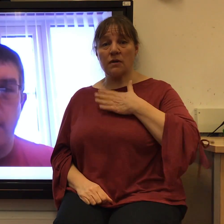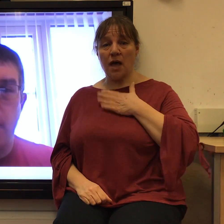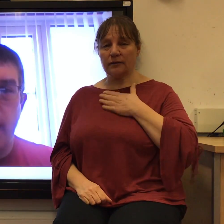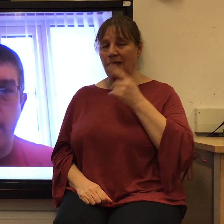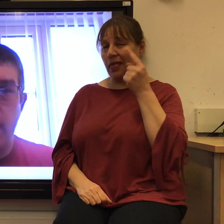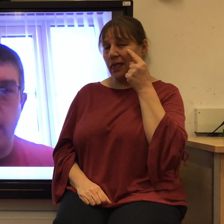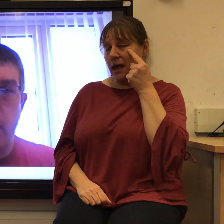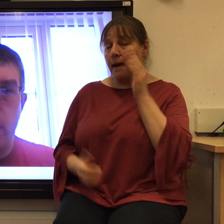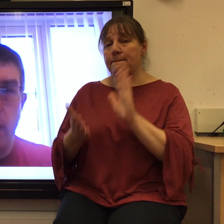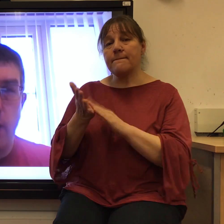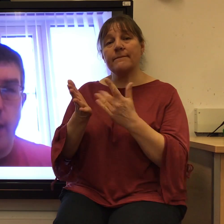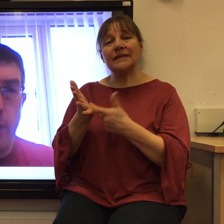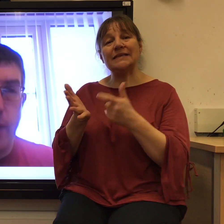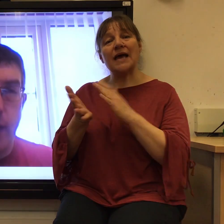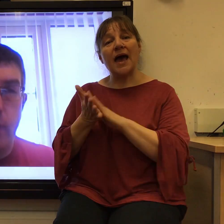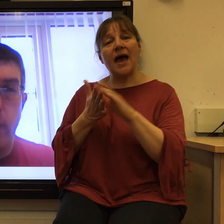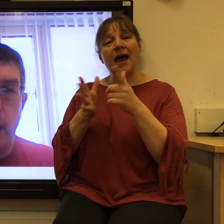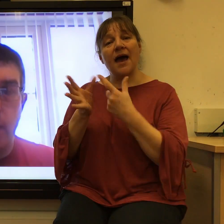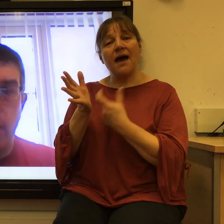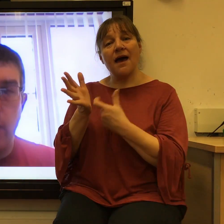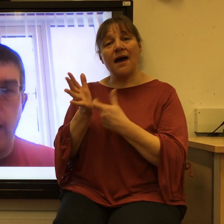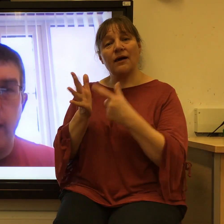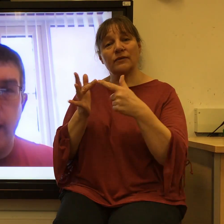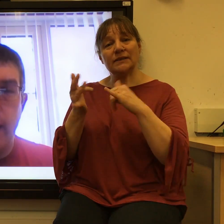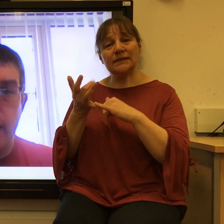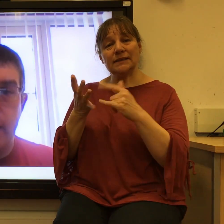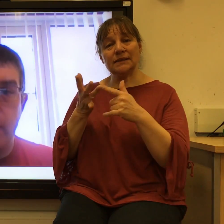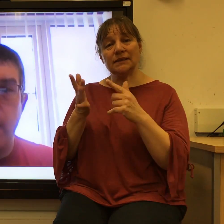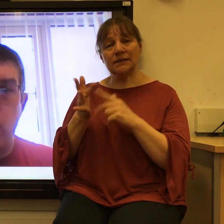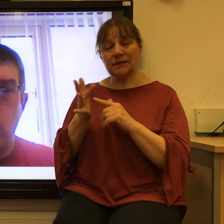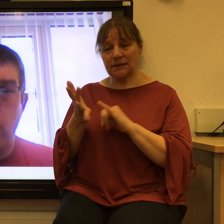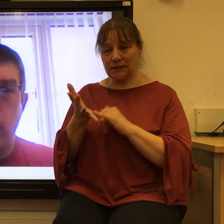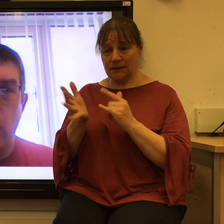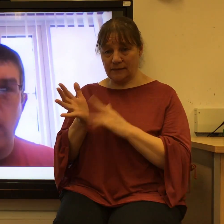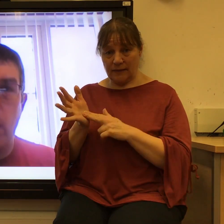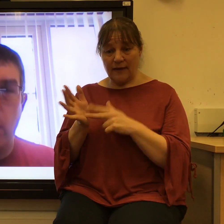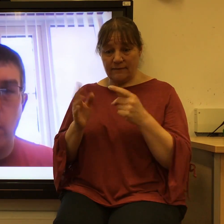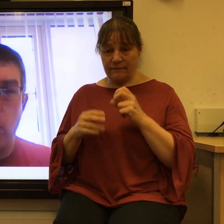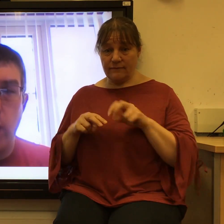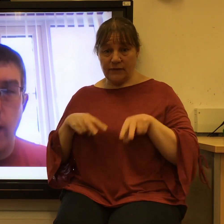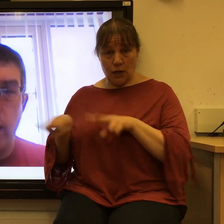Harrison's PE videos. That would count. Upload that. Let's make sure we